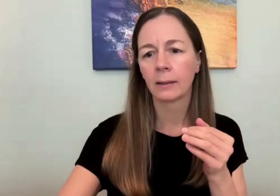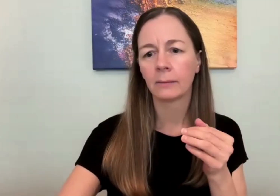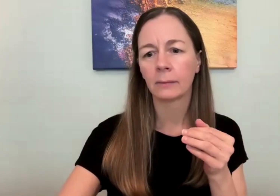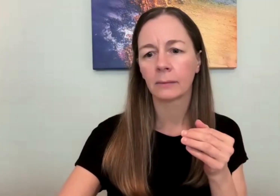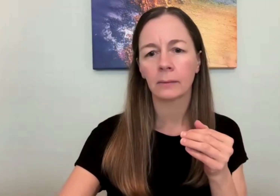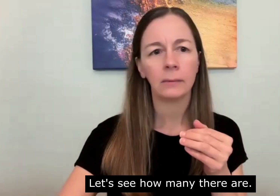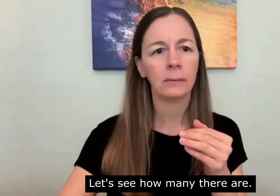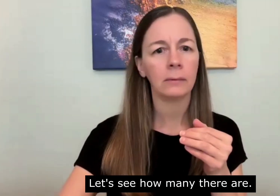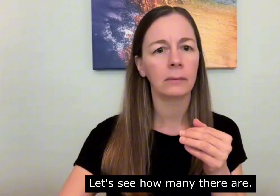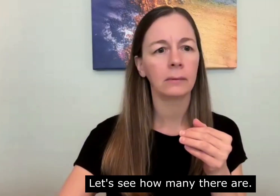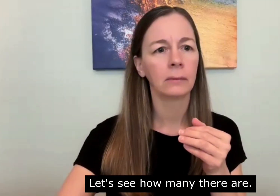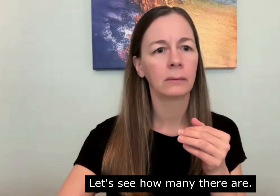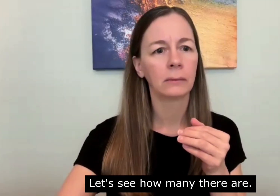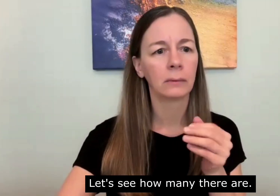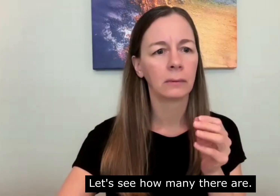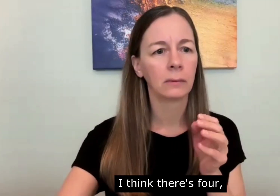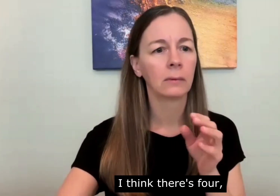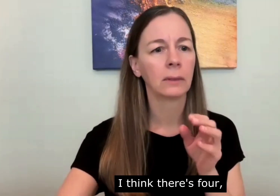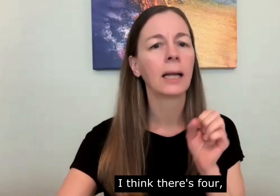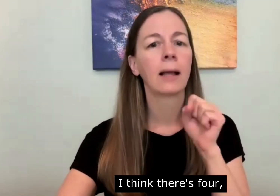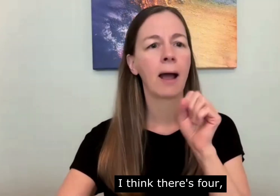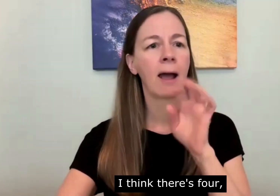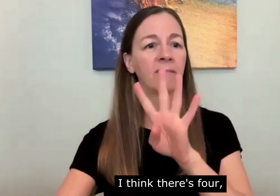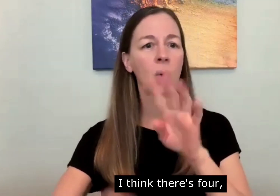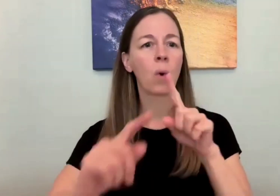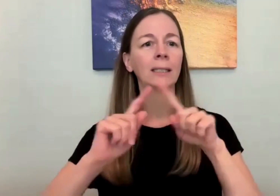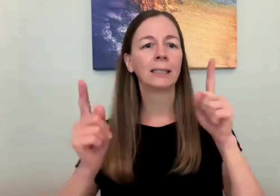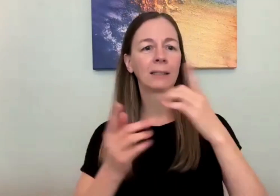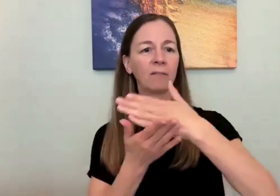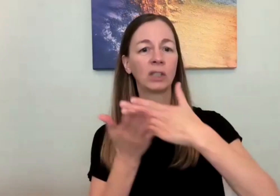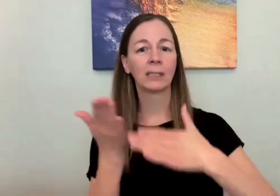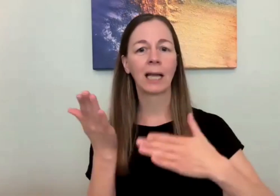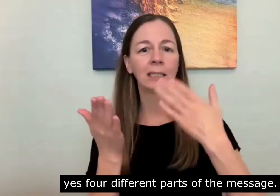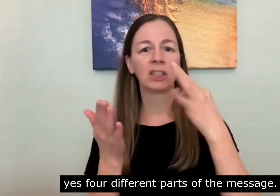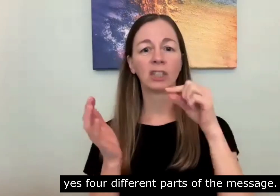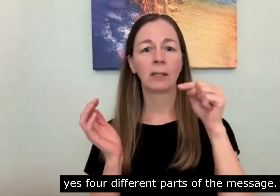Let's see how many there are. I think there's 4. Yes, 4